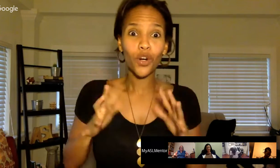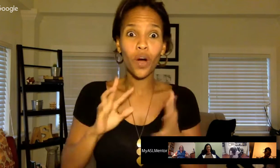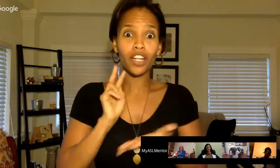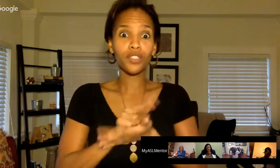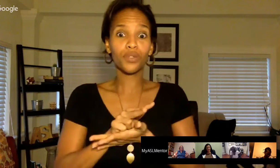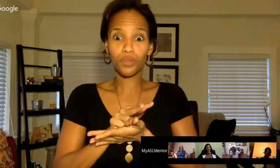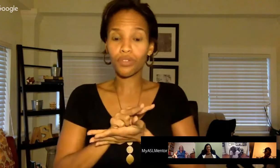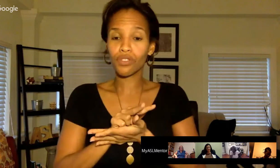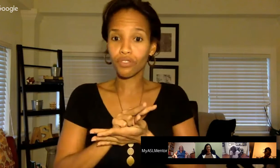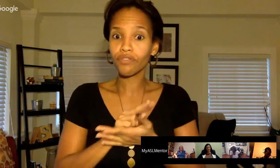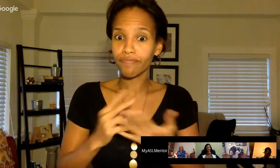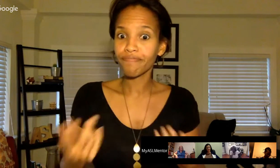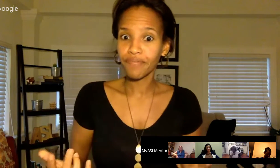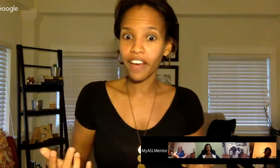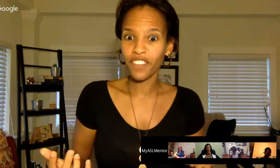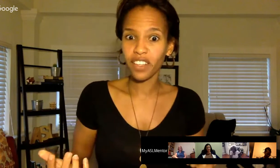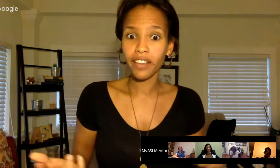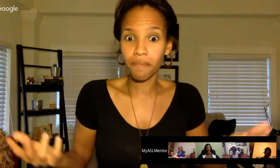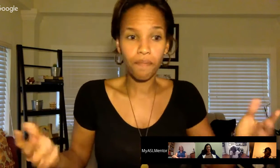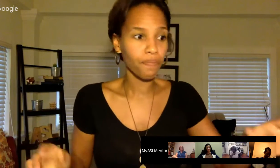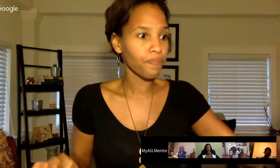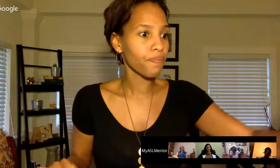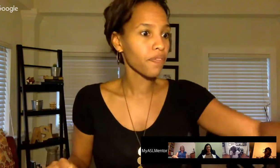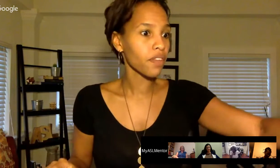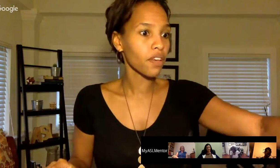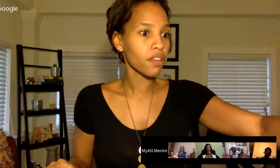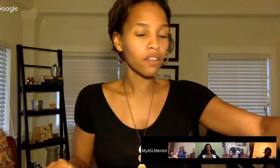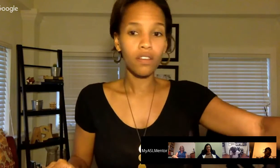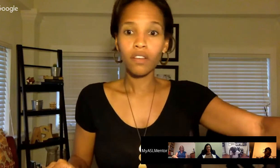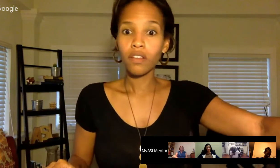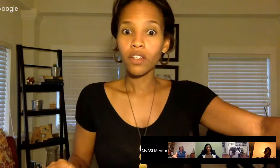you know, don't want to lose that feeling.